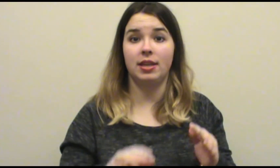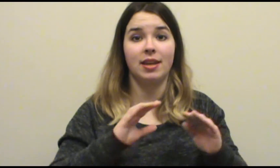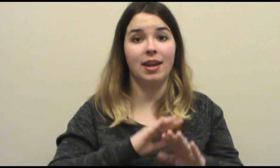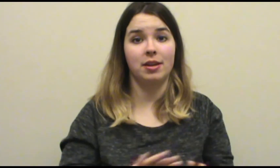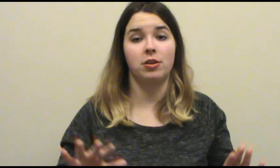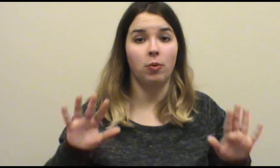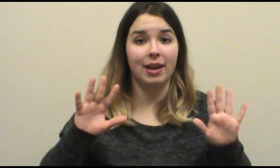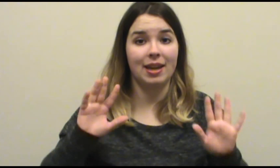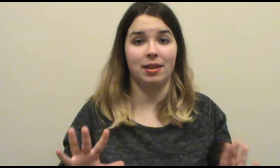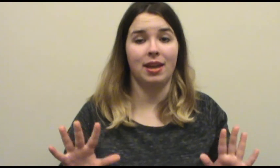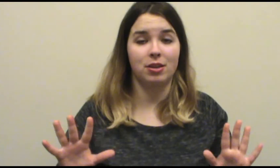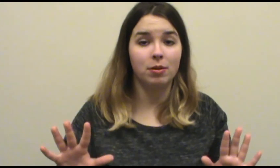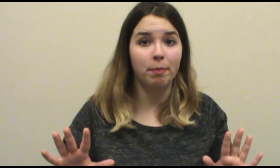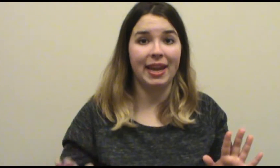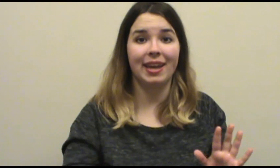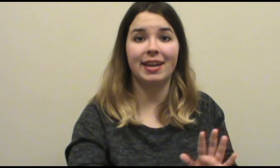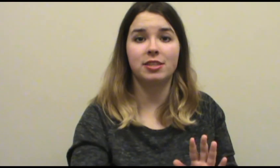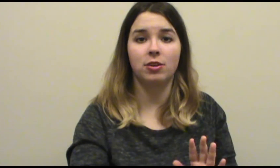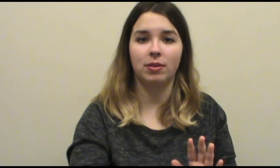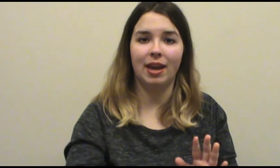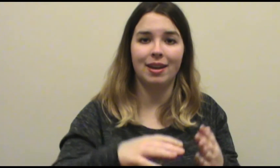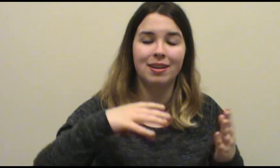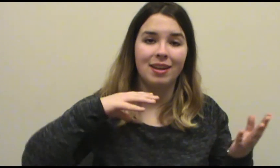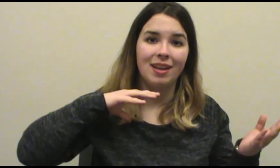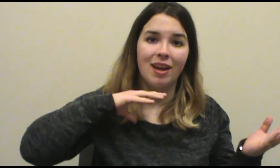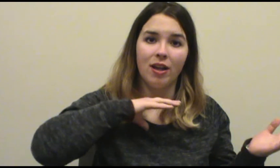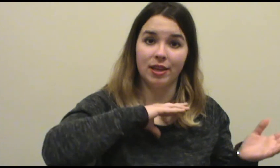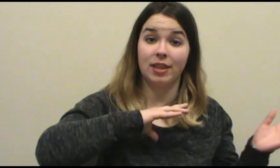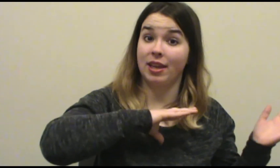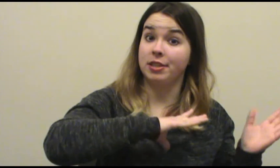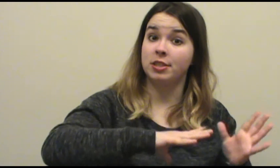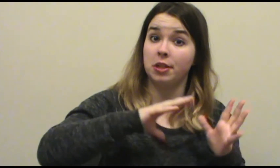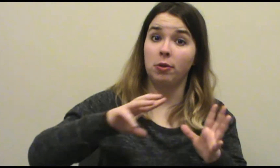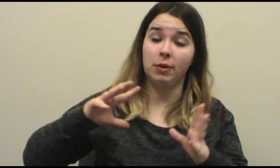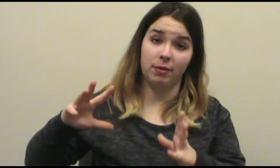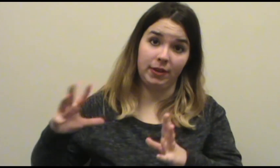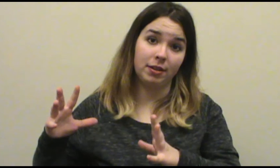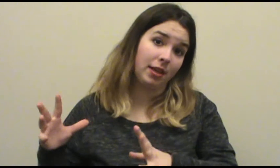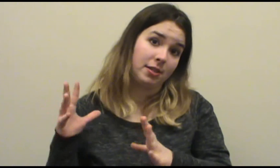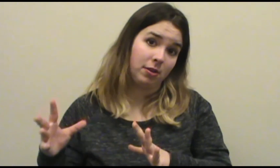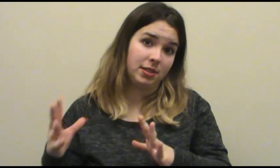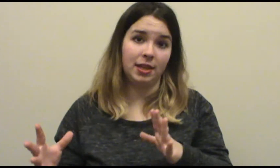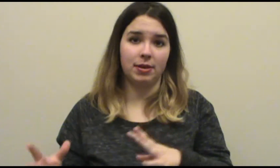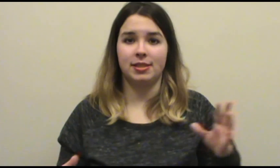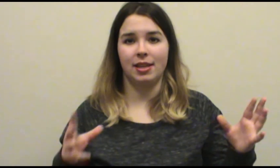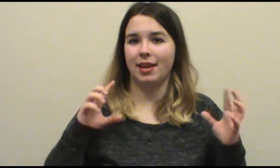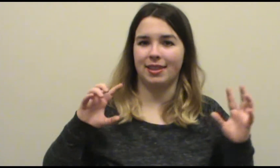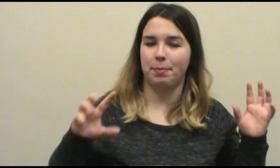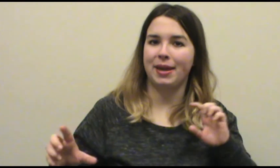did at going and making it so that they slowly revealed certain secrets, and they picked